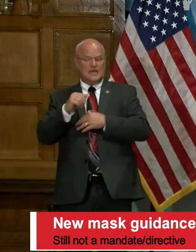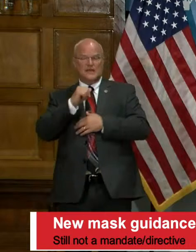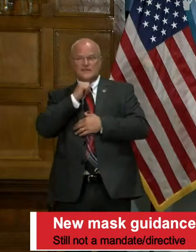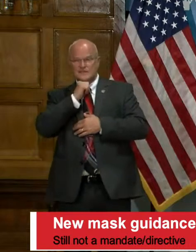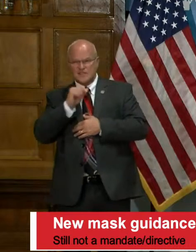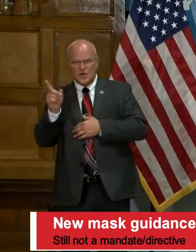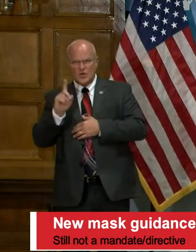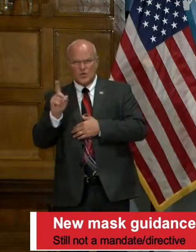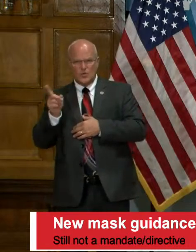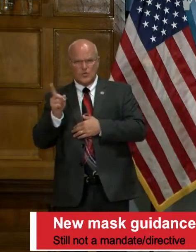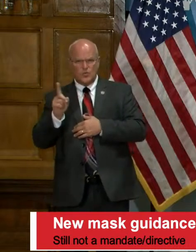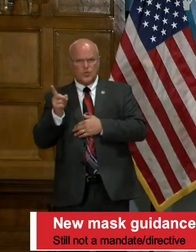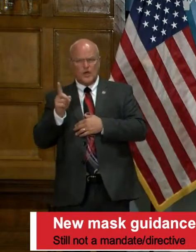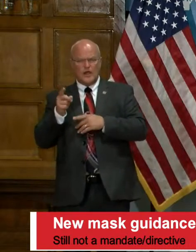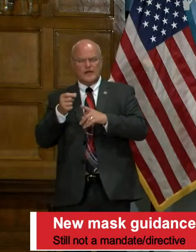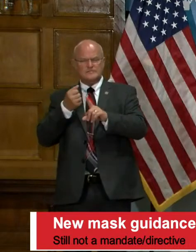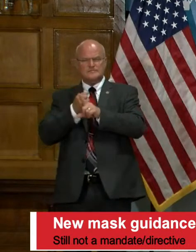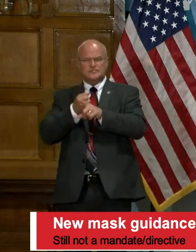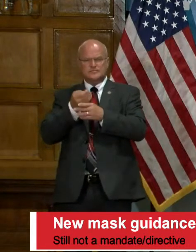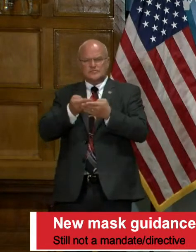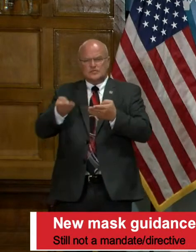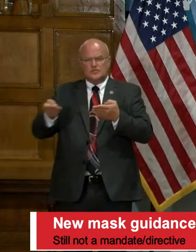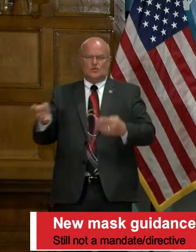then where in the community is it being transmitted?